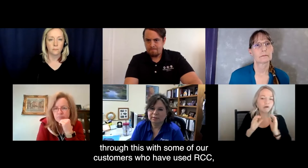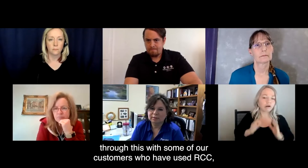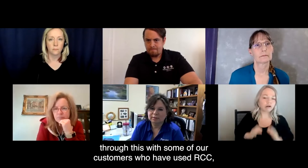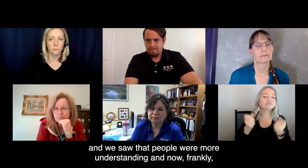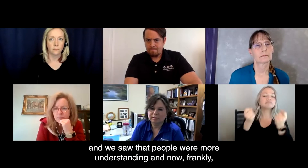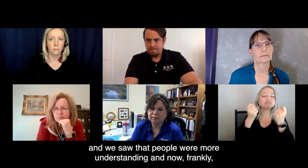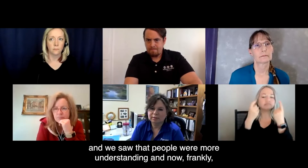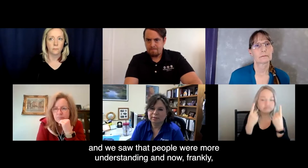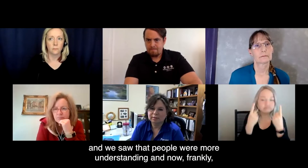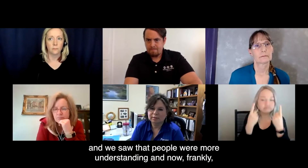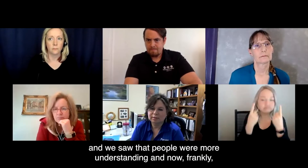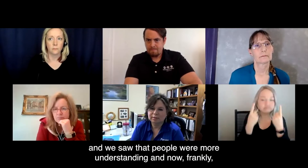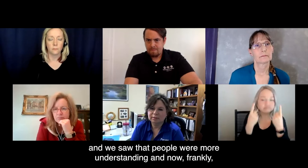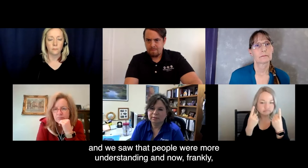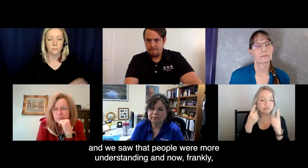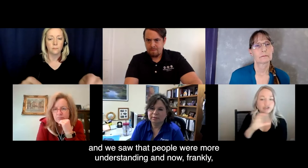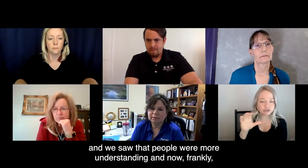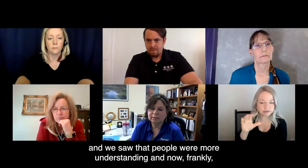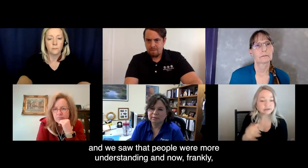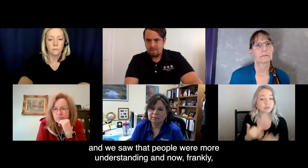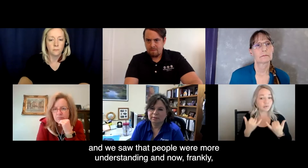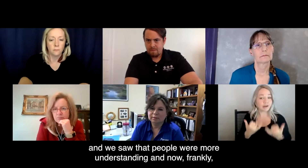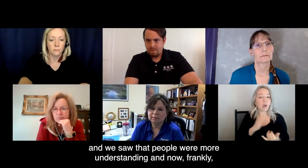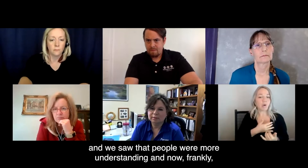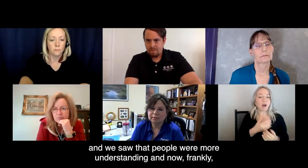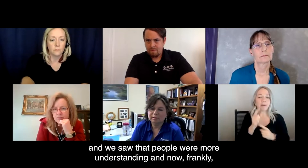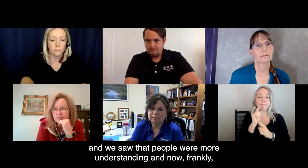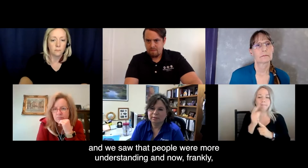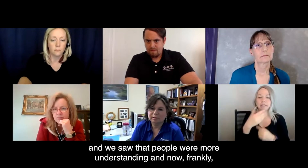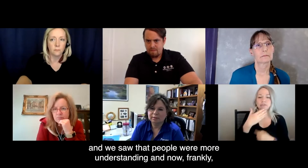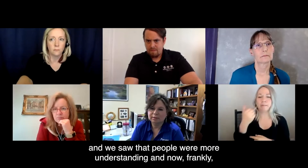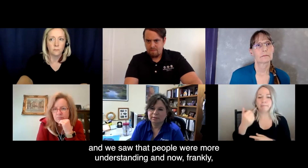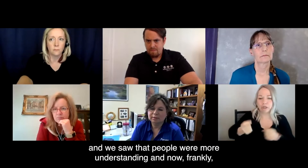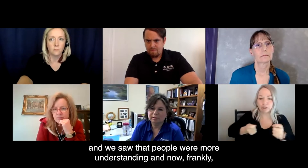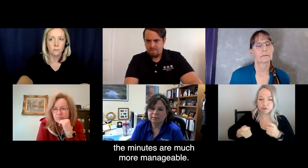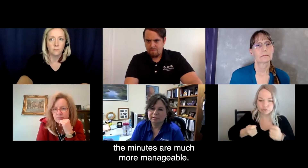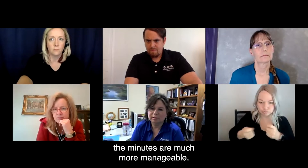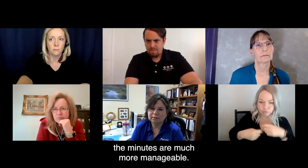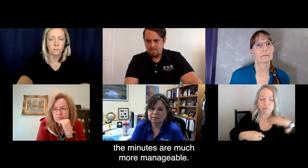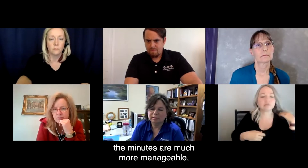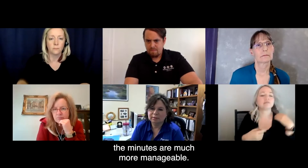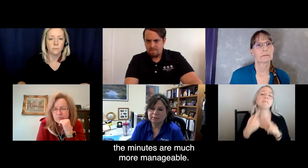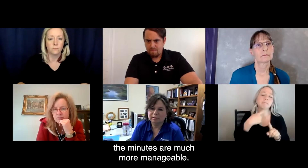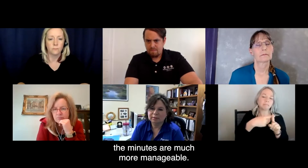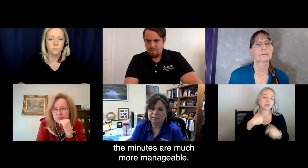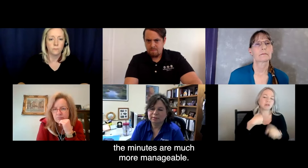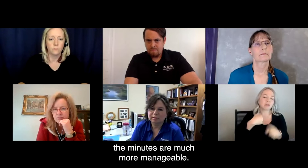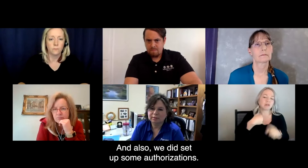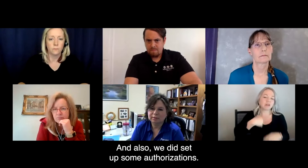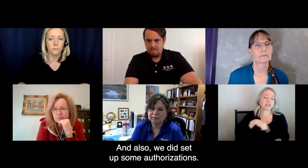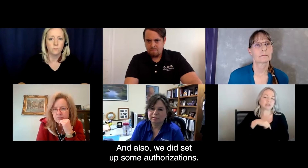RCC, and we saw that people were more understanding. And now, frankly, the minutes are much more